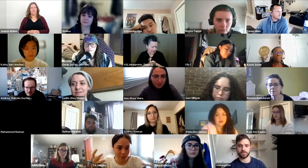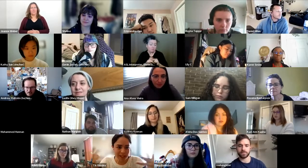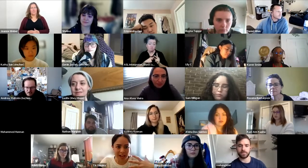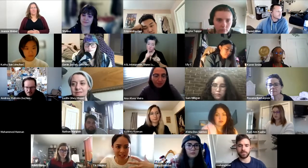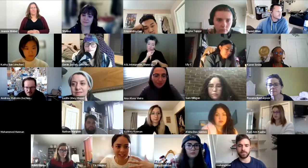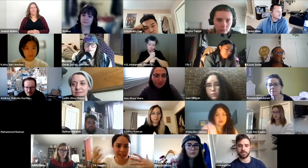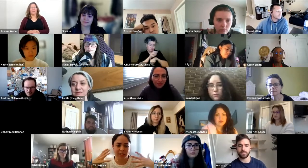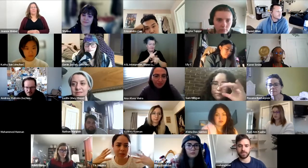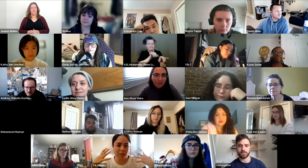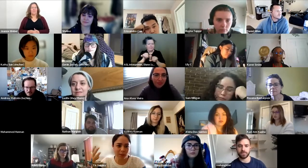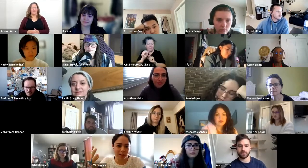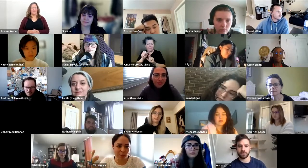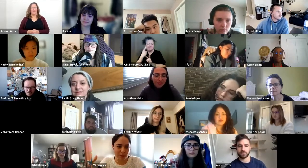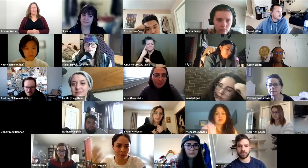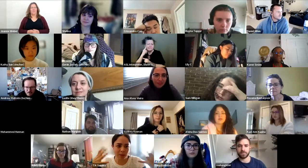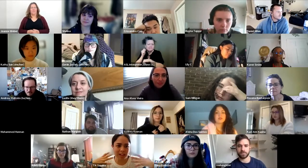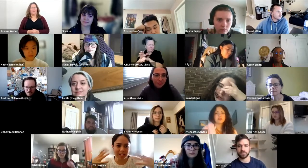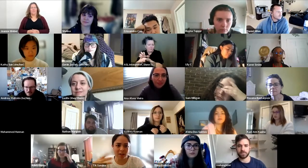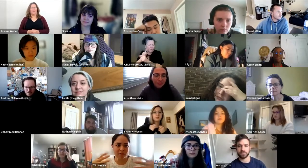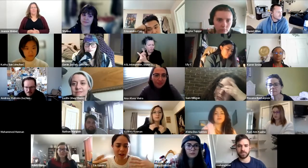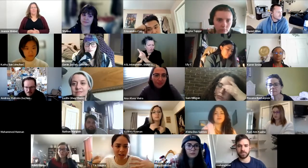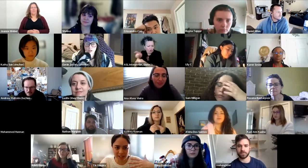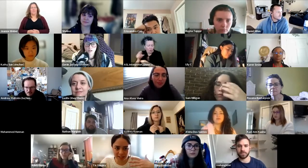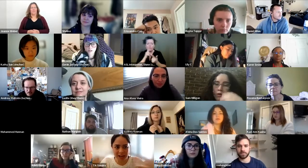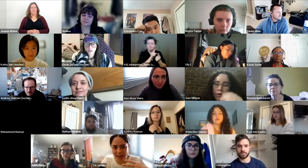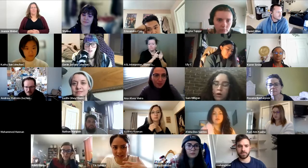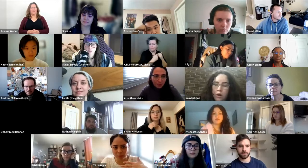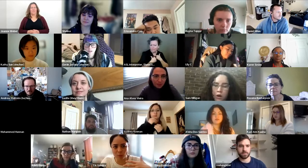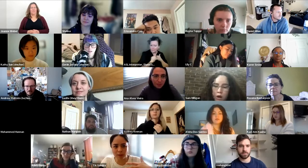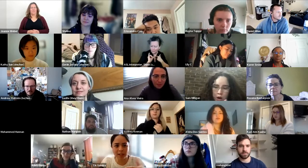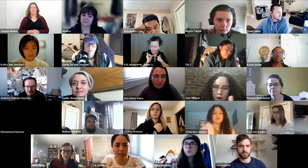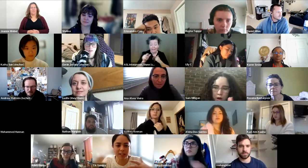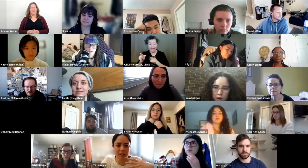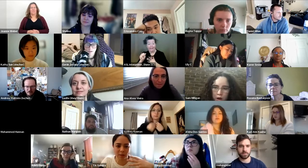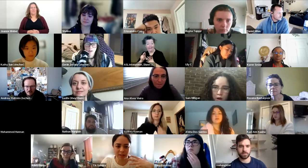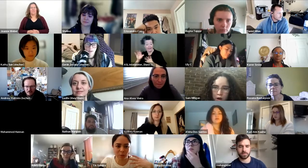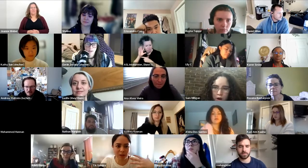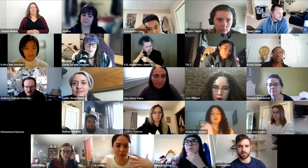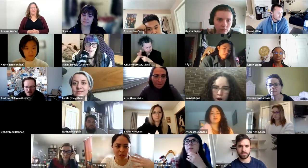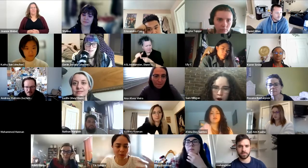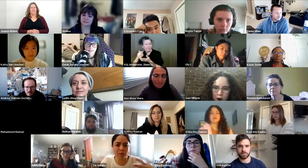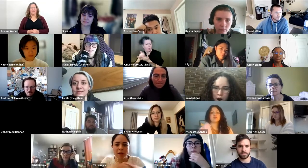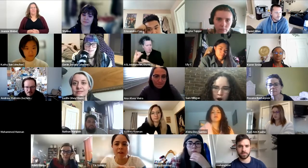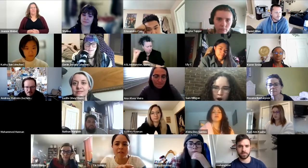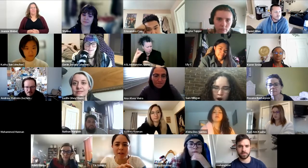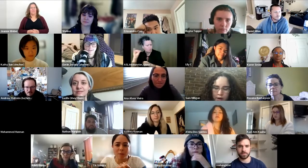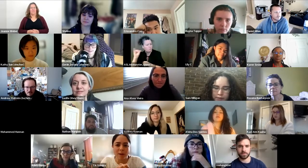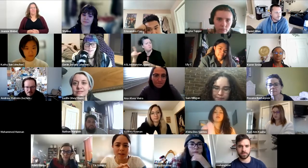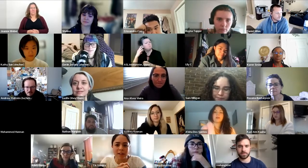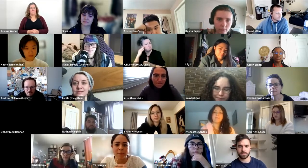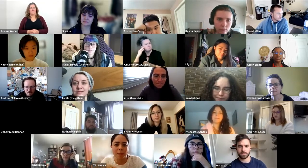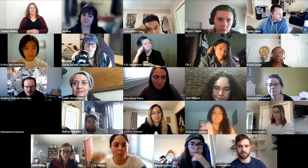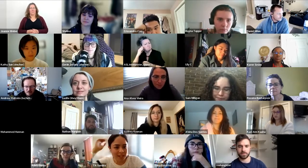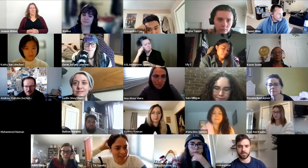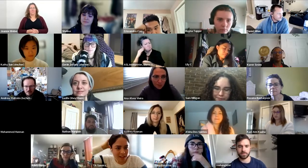book an appointment. Like Anna said, you can book an appointment with any of us. Anna has worked in this course as well, so she knows very